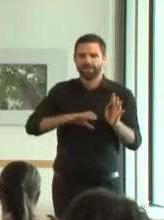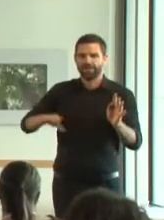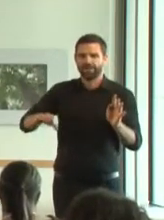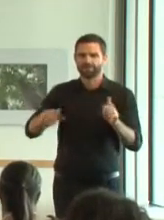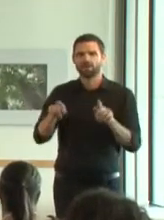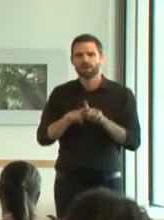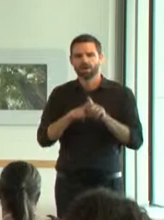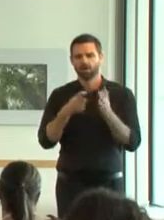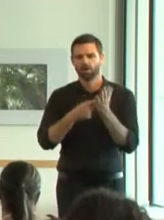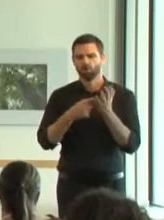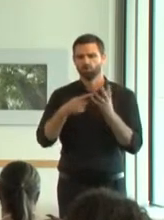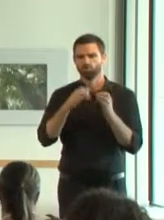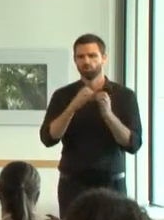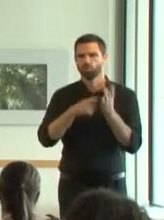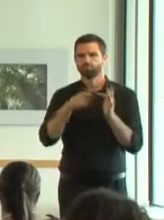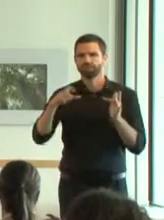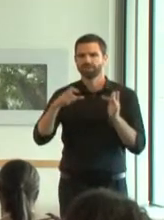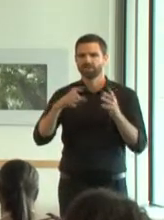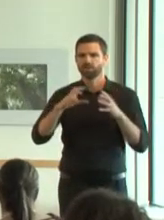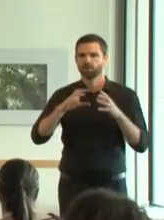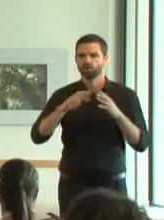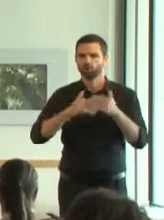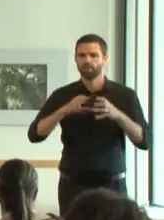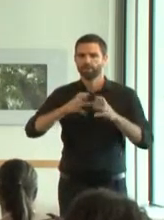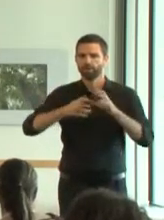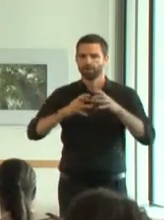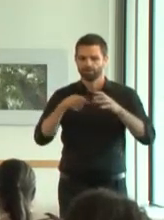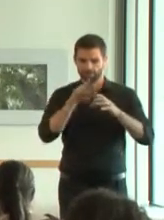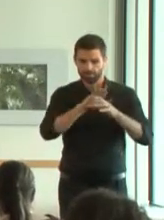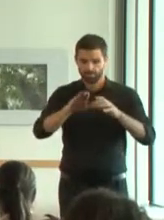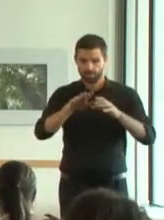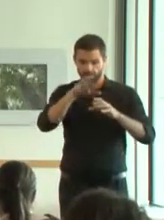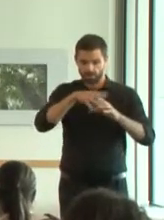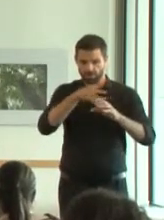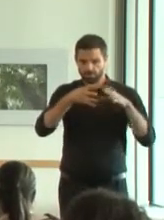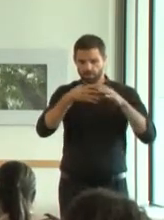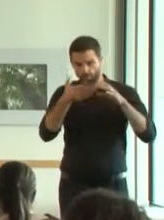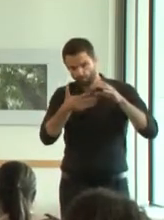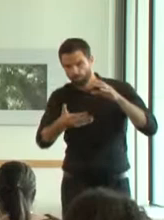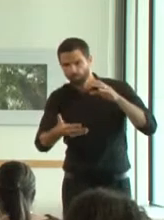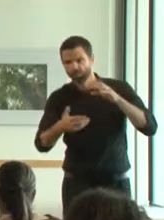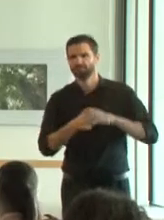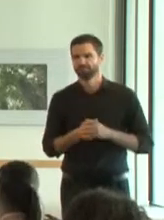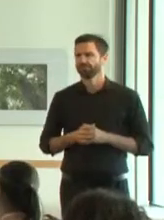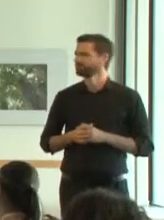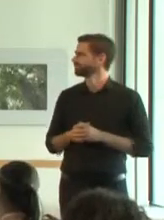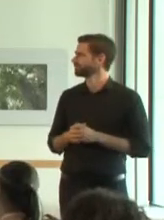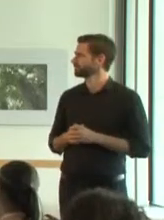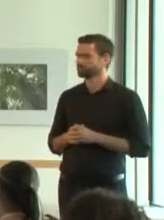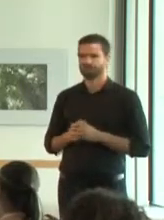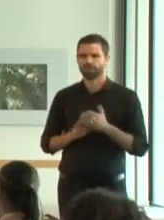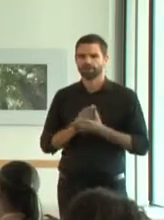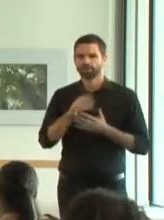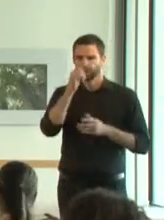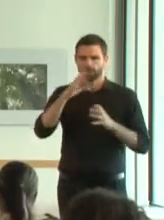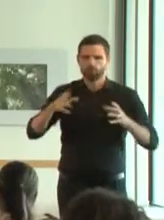of look to the way your images are done. It makes it really, really scalable for resolutions and different displays and compression needs